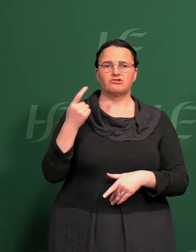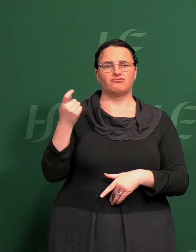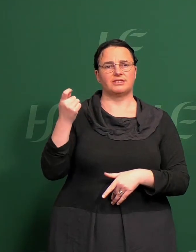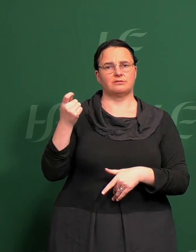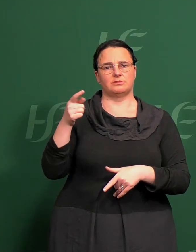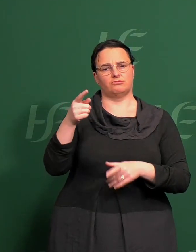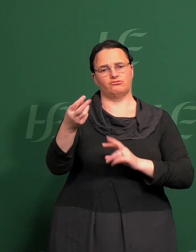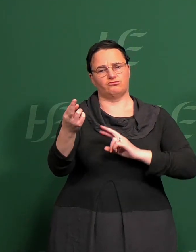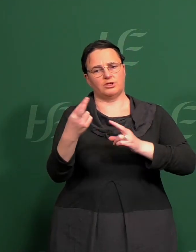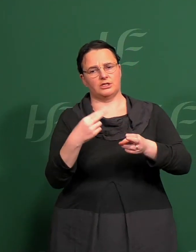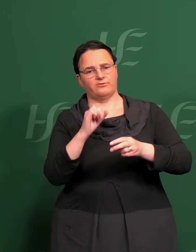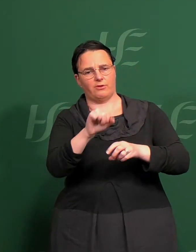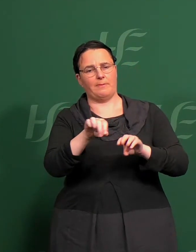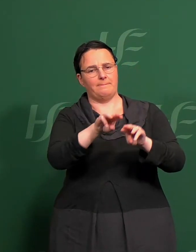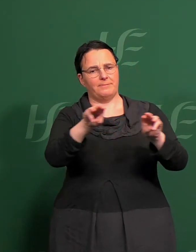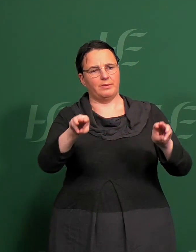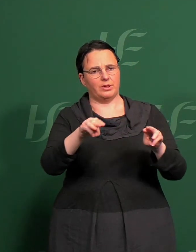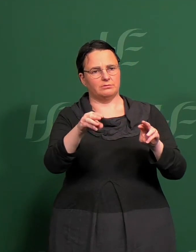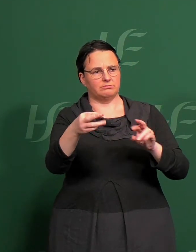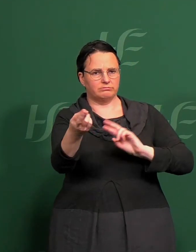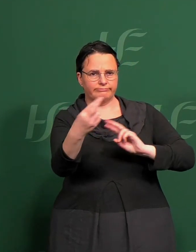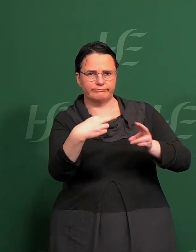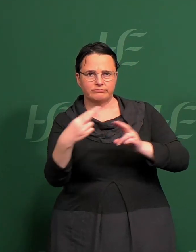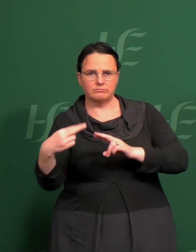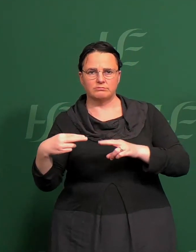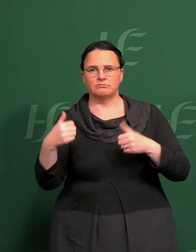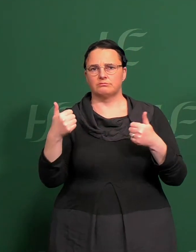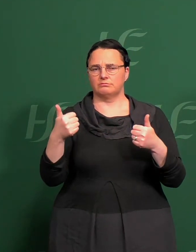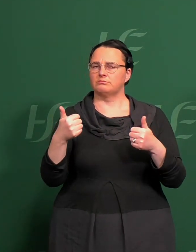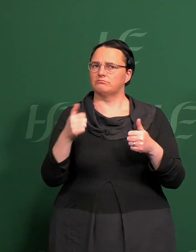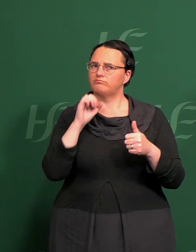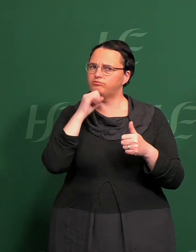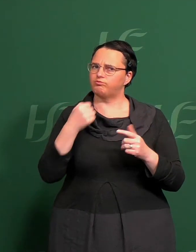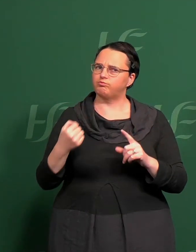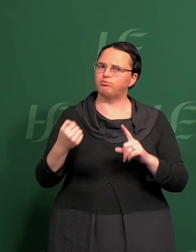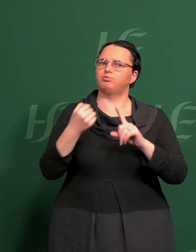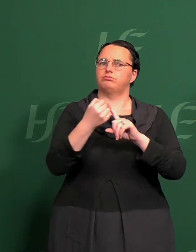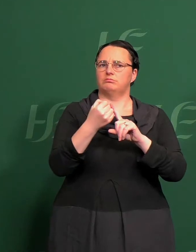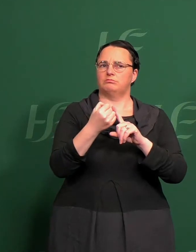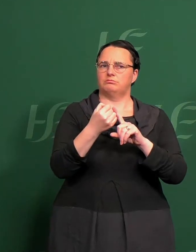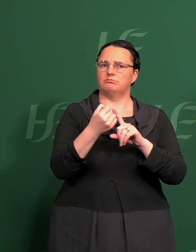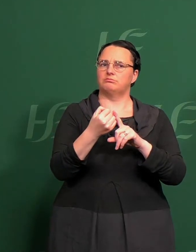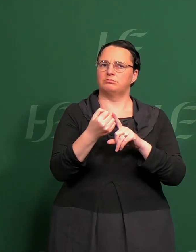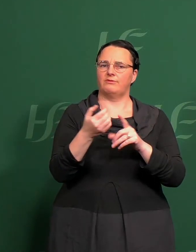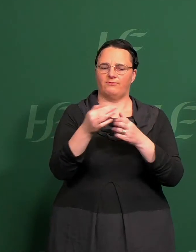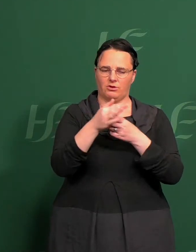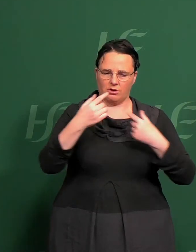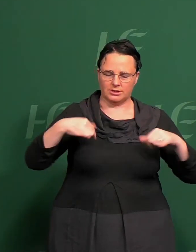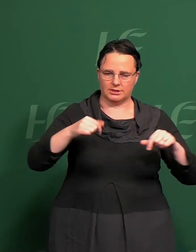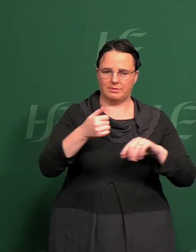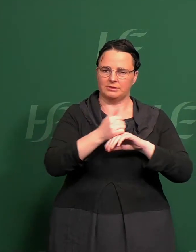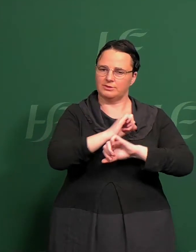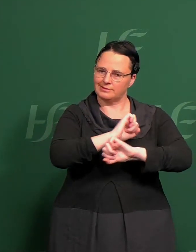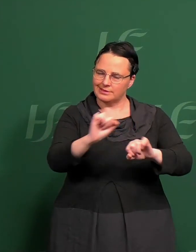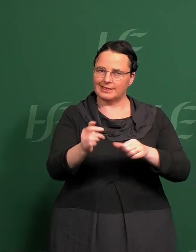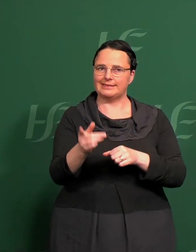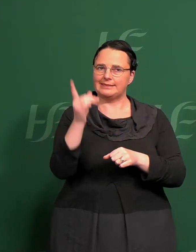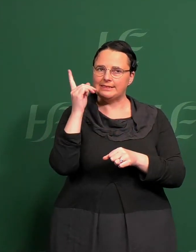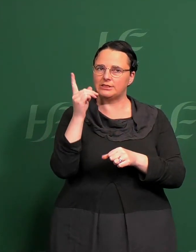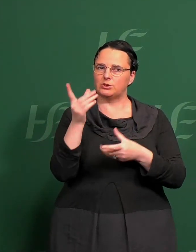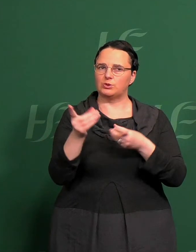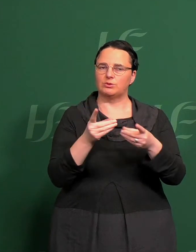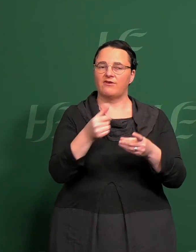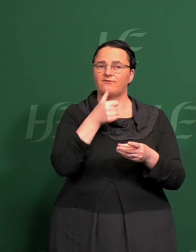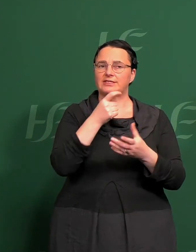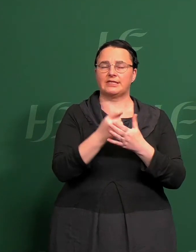from the public, which has made a very significant impact for us based on their actions. For the